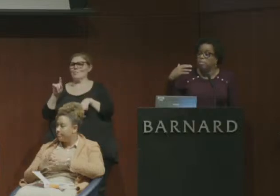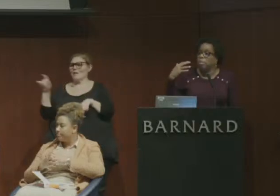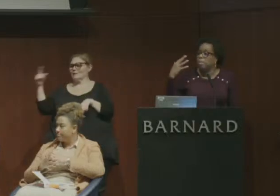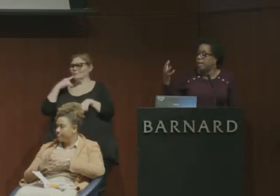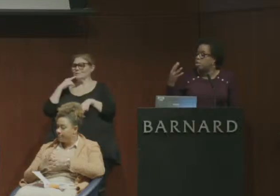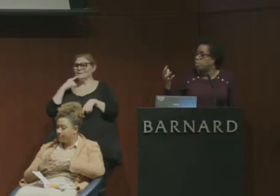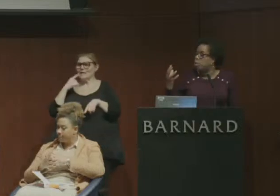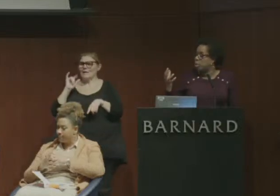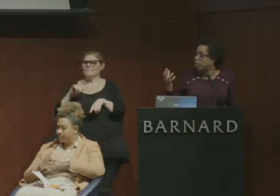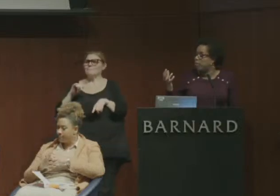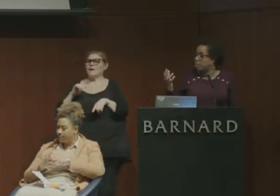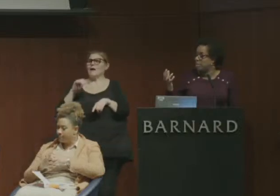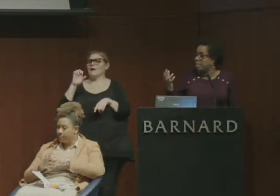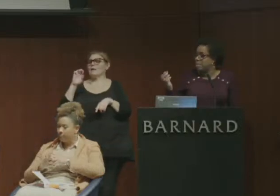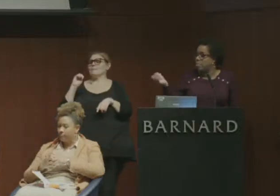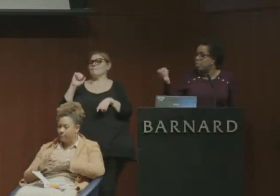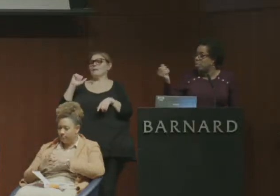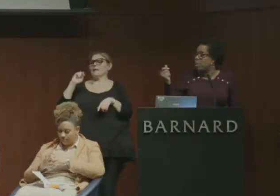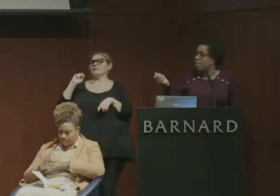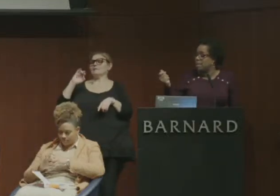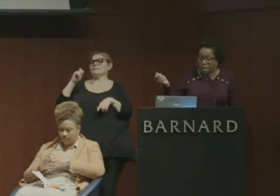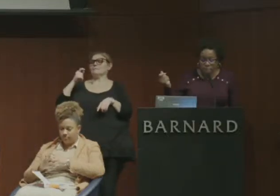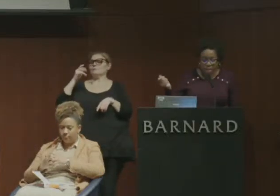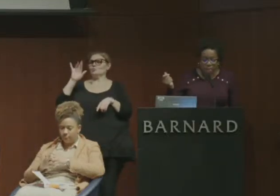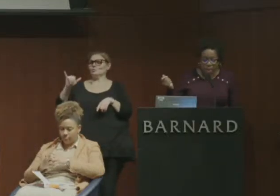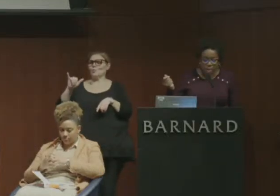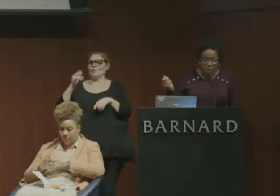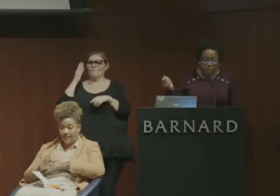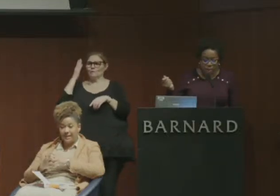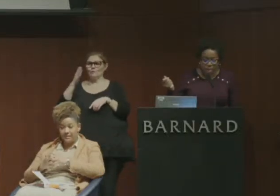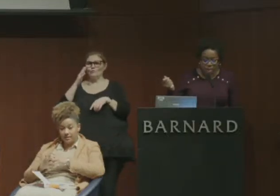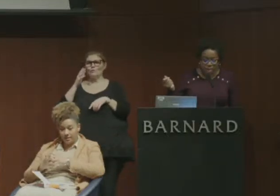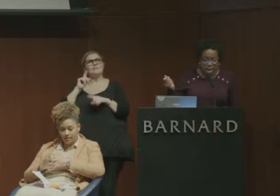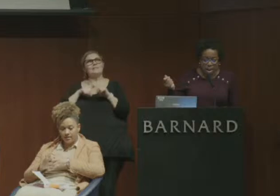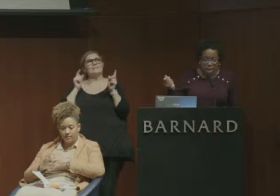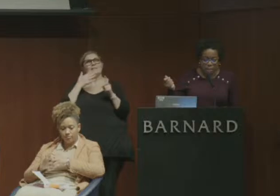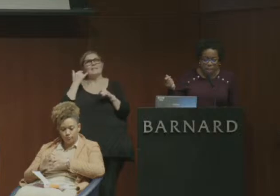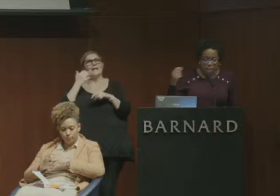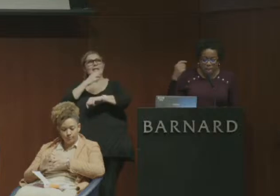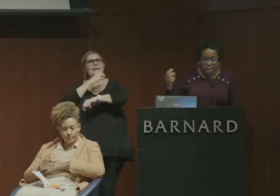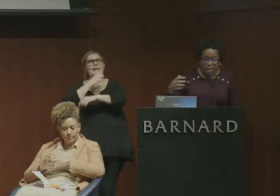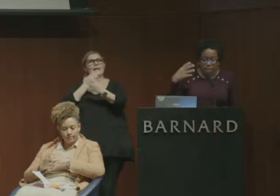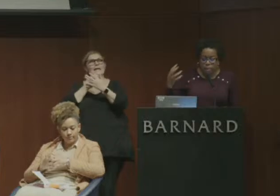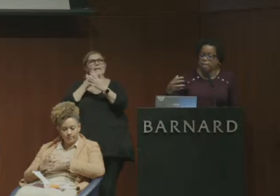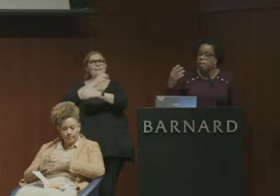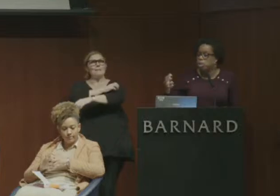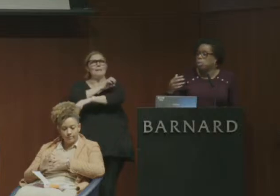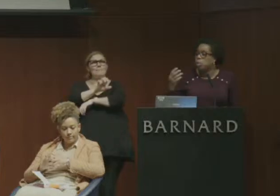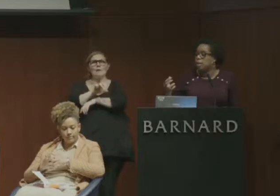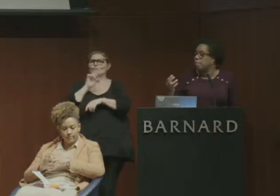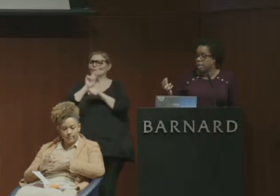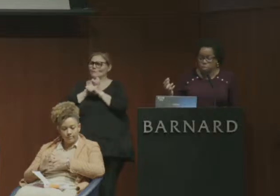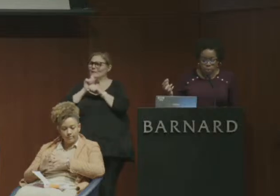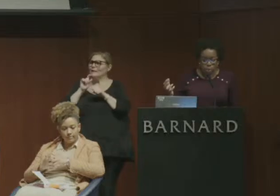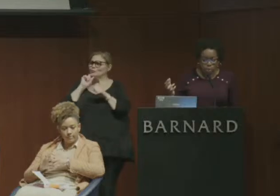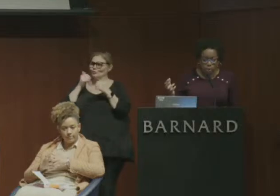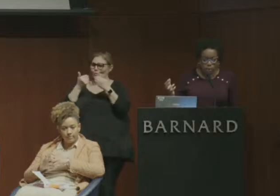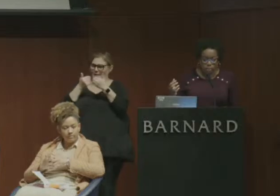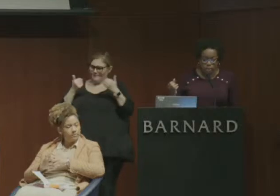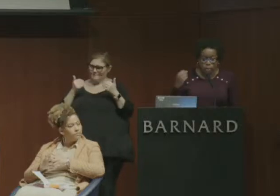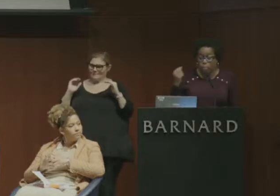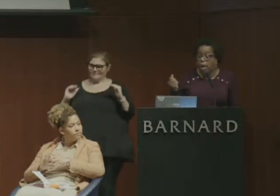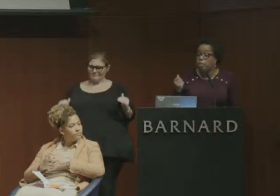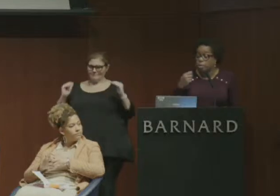about emancipatory futures as opposed to economic empowerment. And I think really a truly